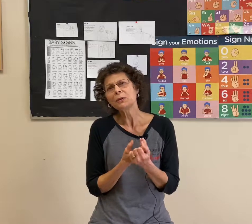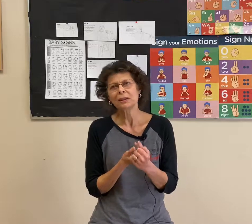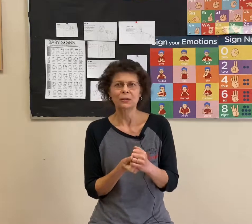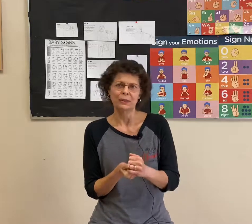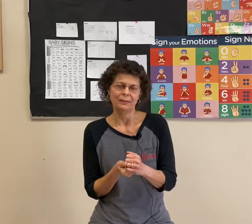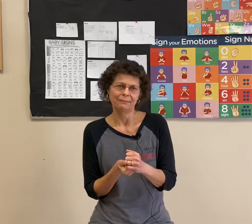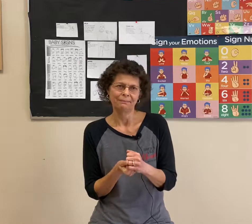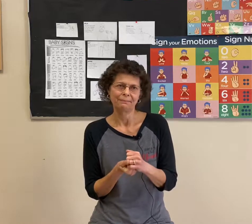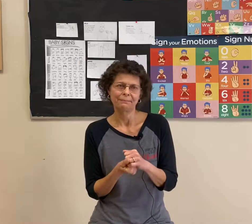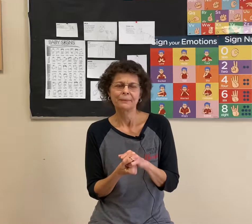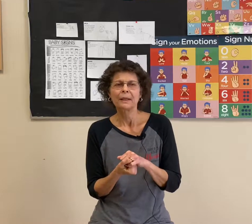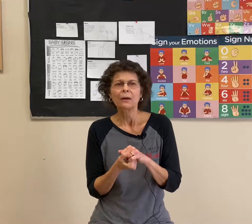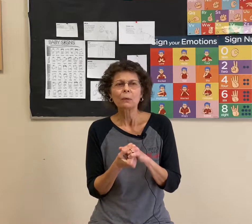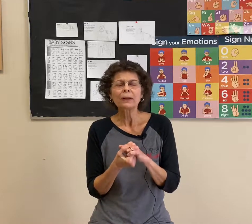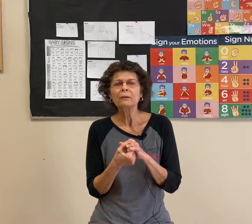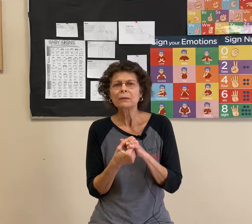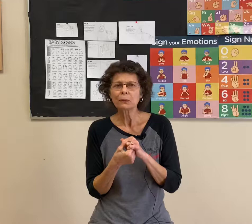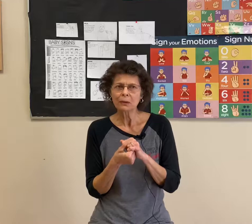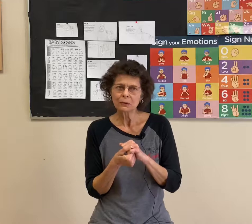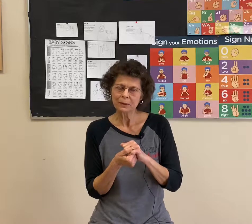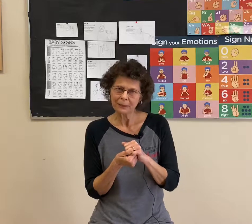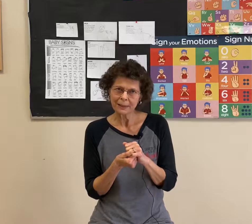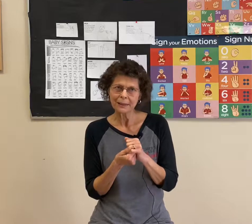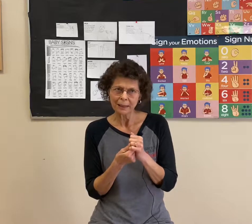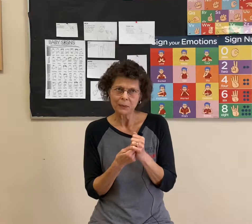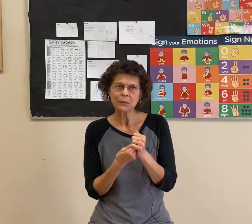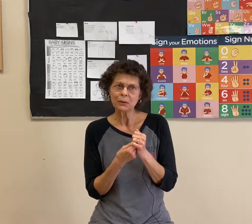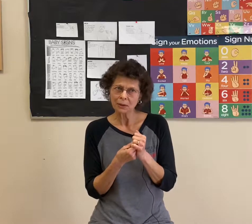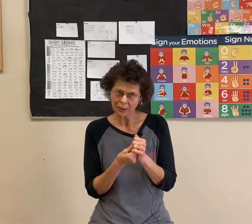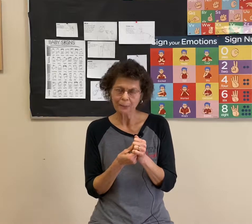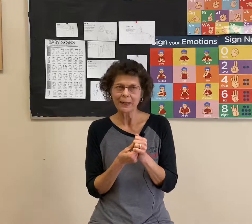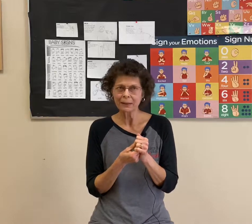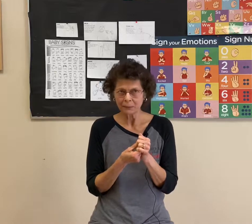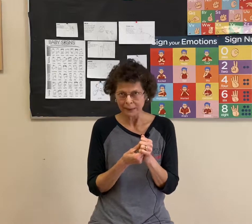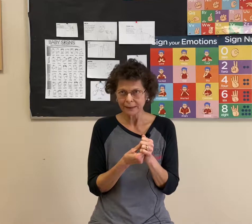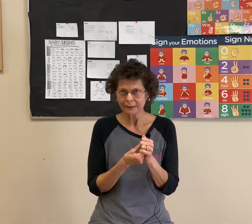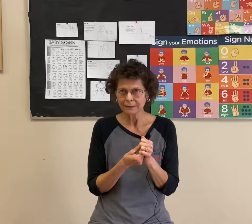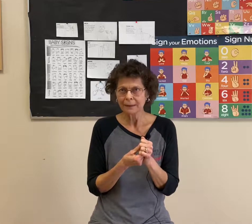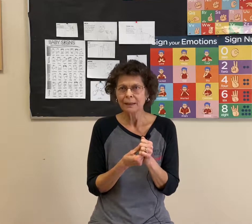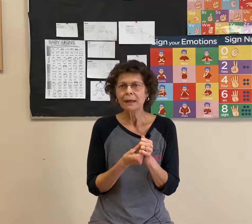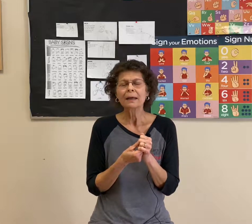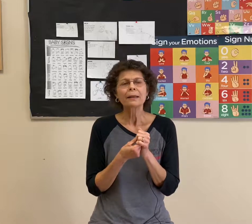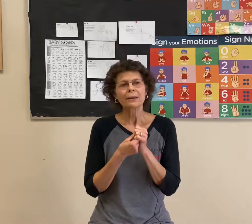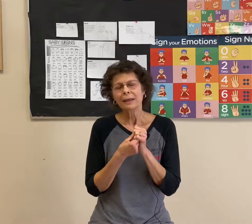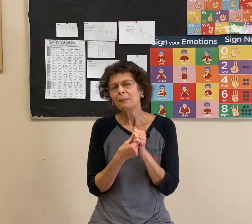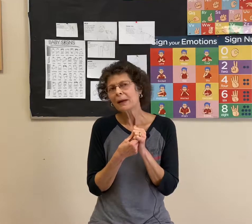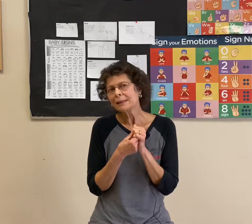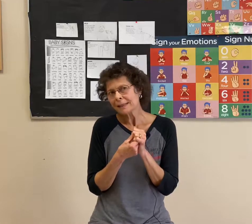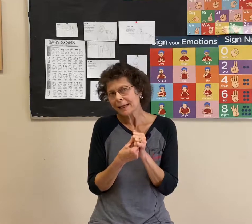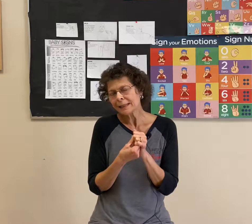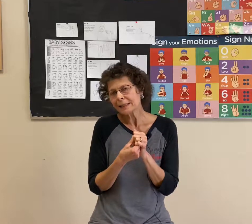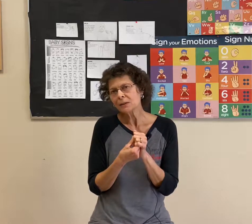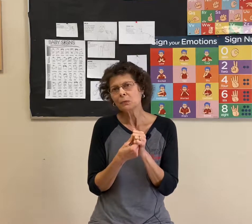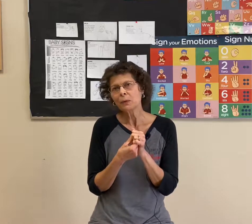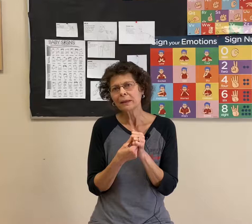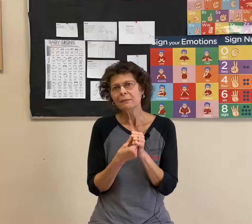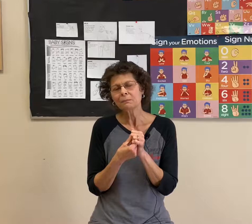started? Well, you want to learn some basic signs, which I'll talk about in a bit. The thing about signing is you want to